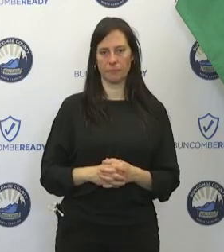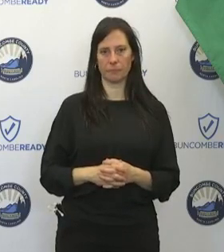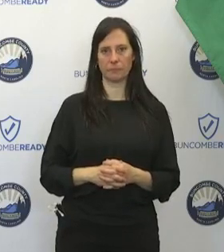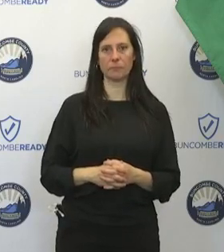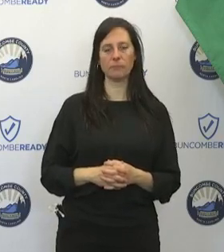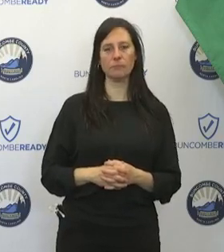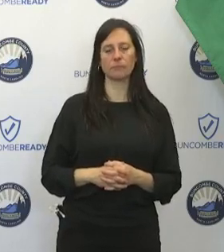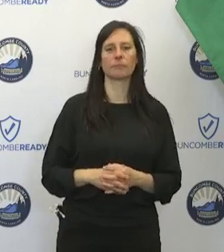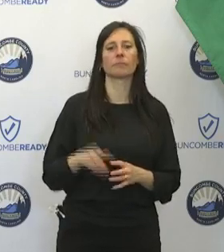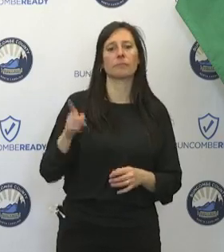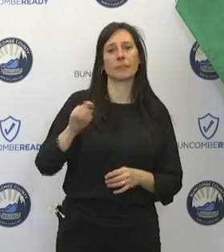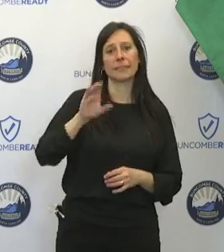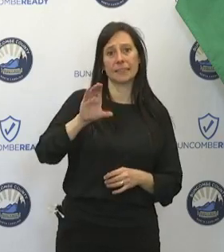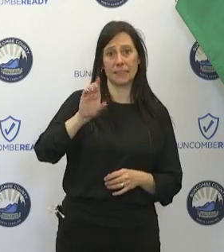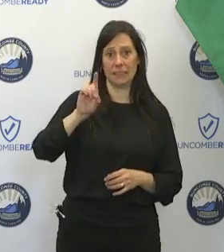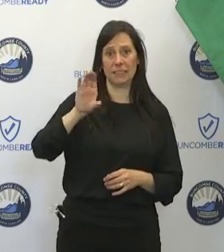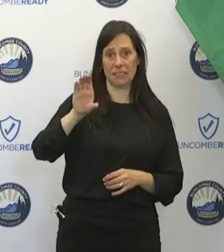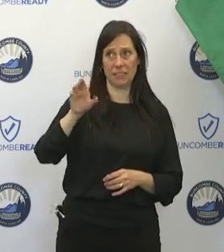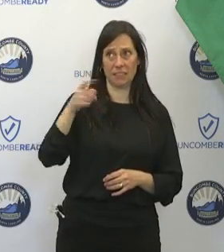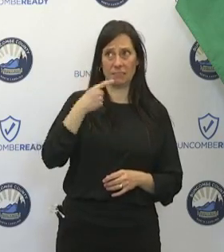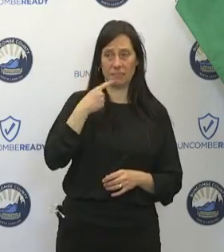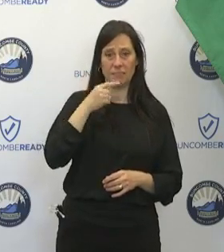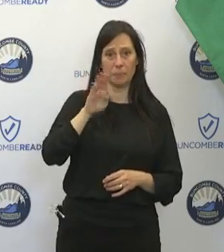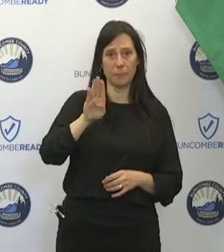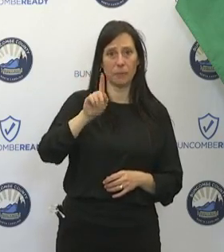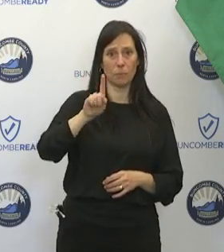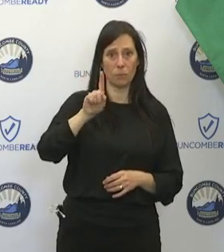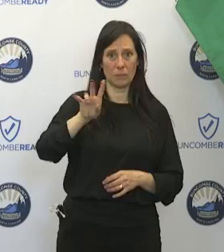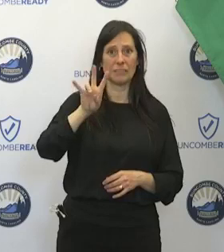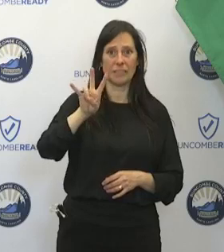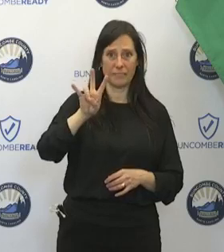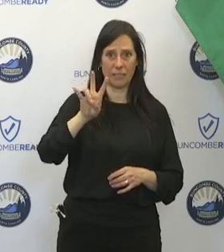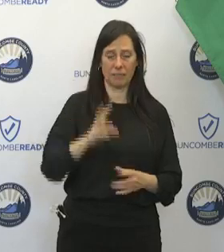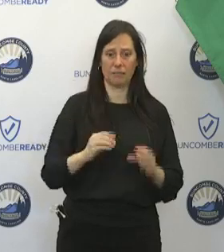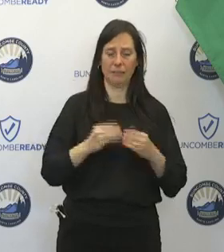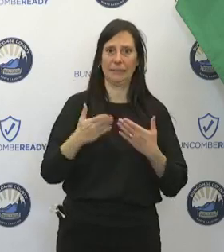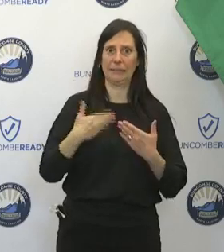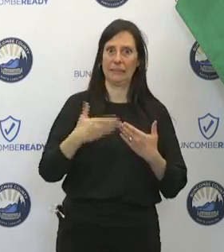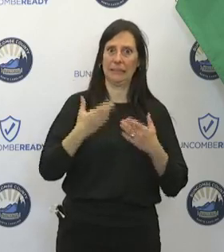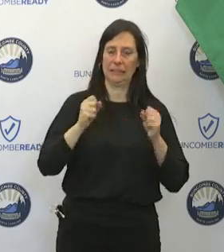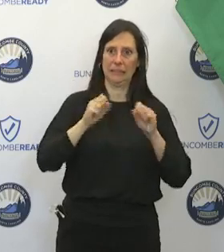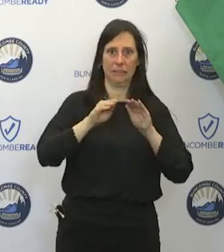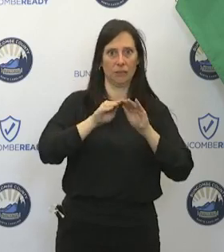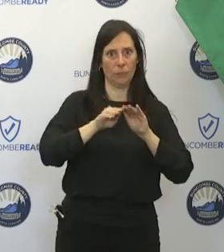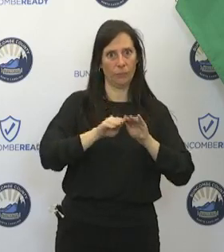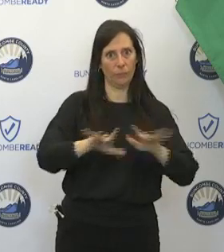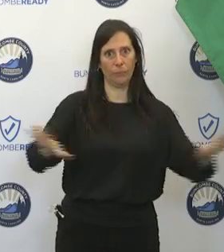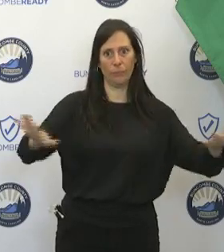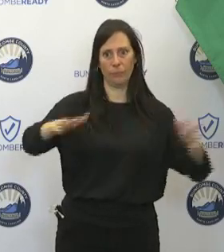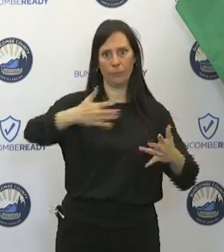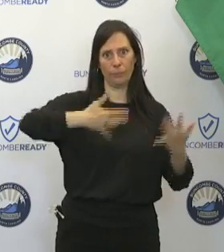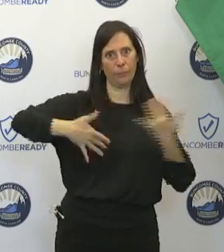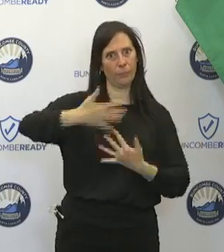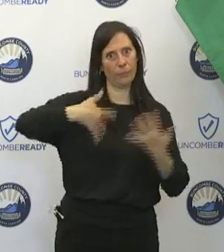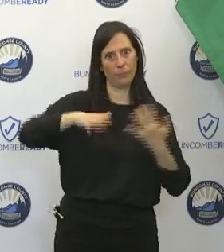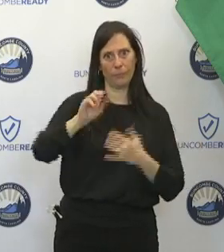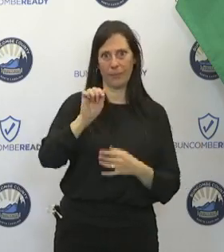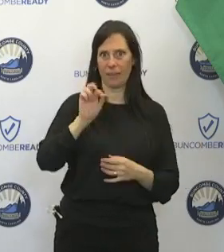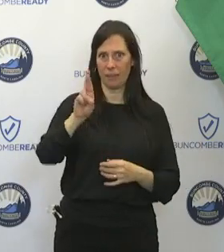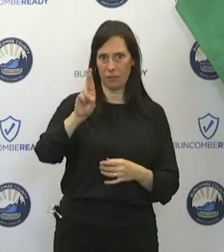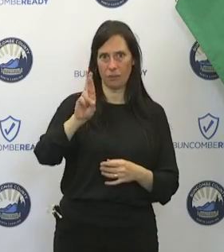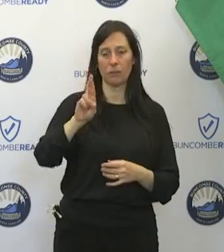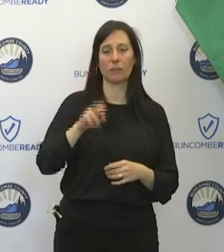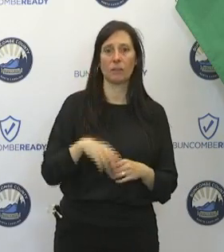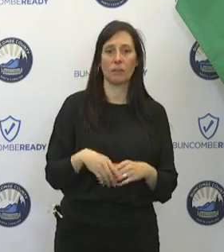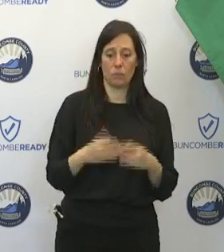According to the CDC, the B117 variant is more highly transmissible. Early indications show